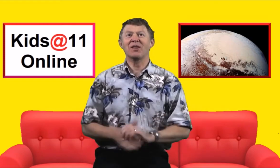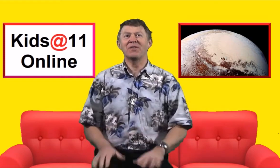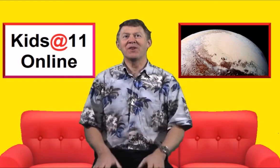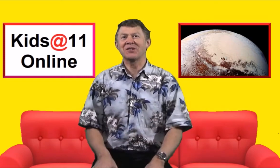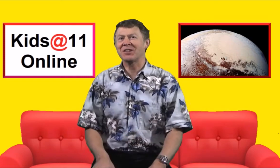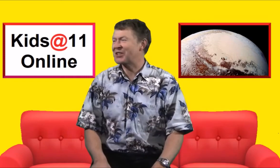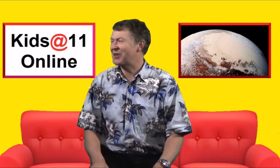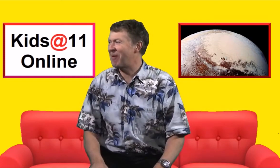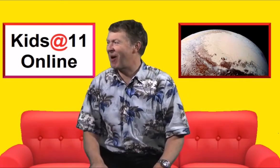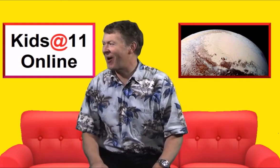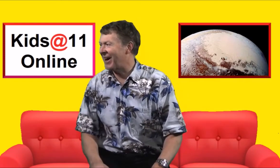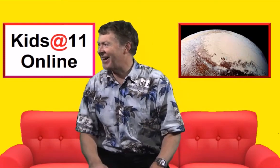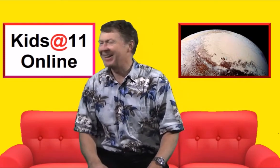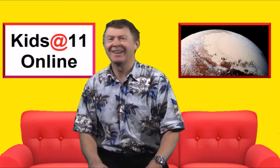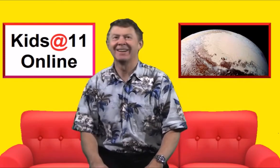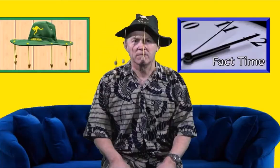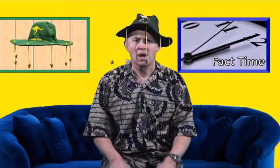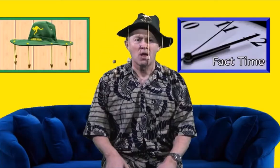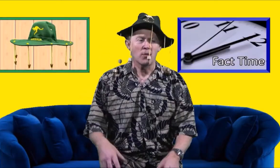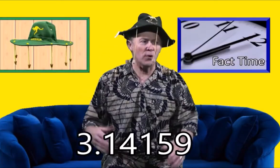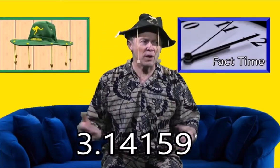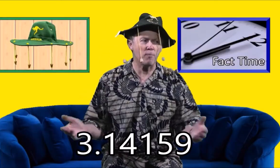first digits of Pi?